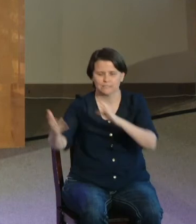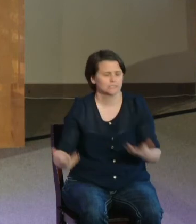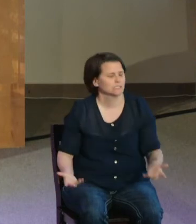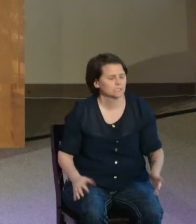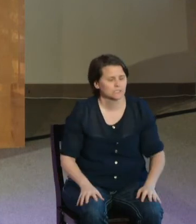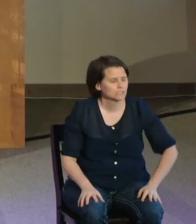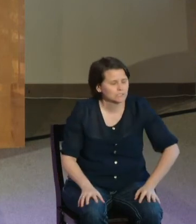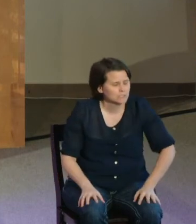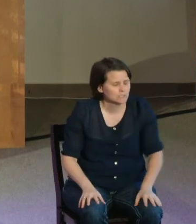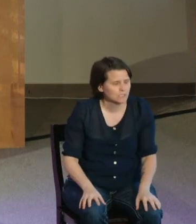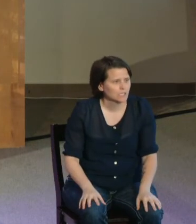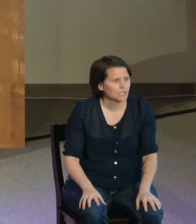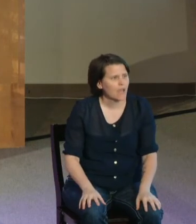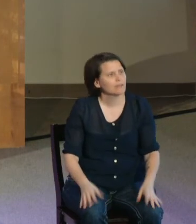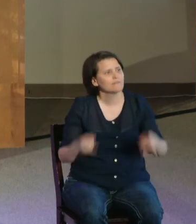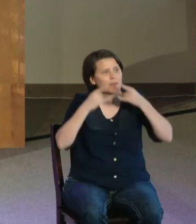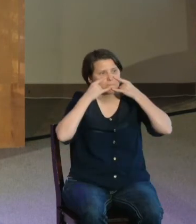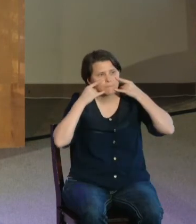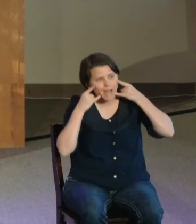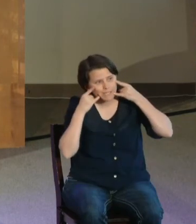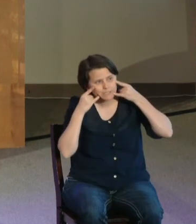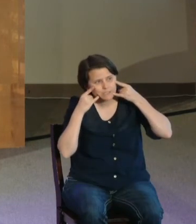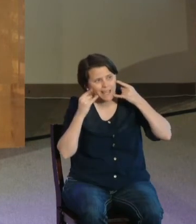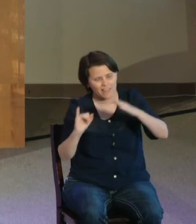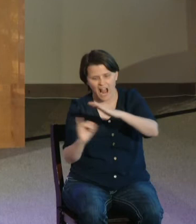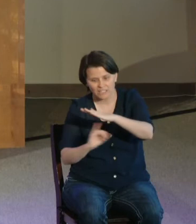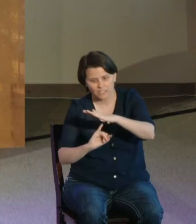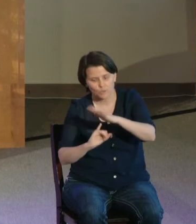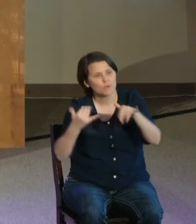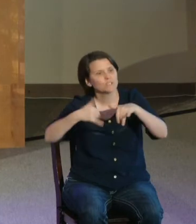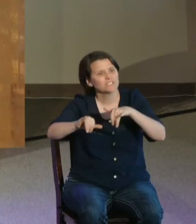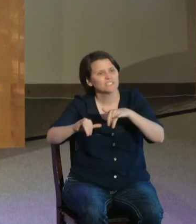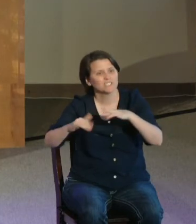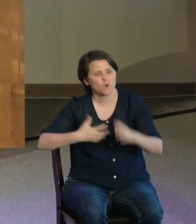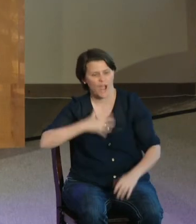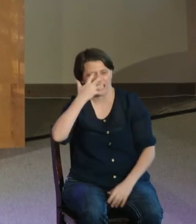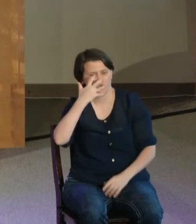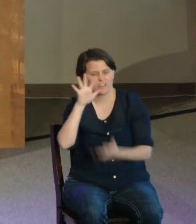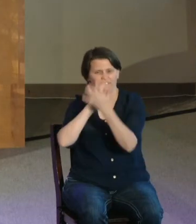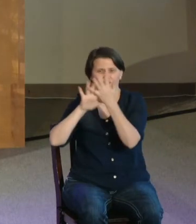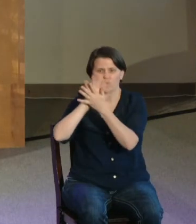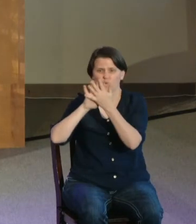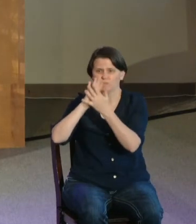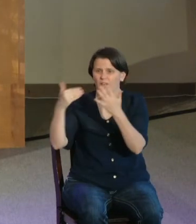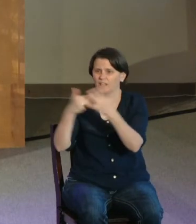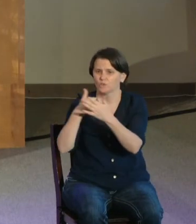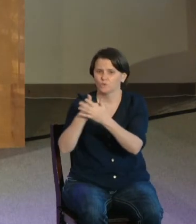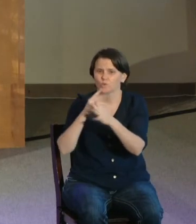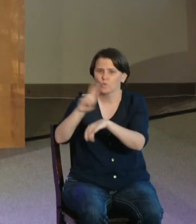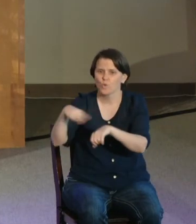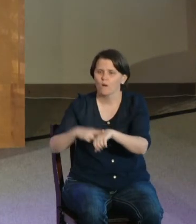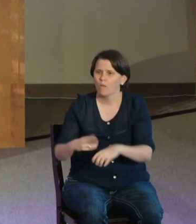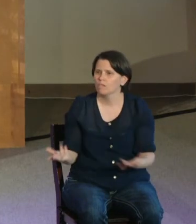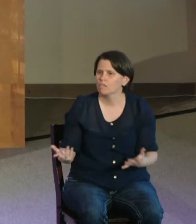And even after the mask came off and isolation ended, we were still angry and confused by this new normal. And just when we started